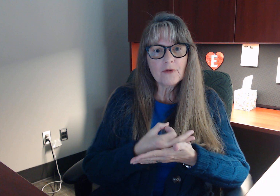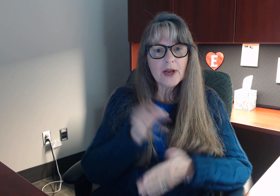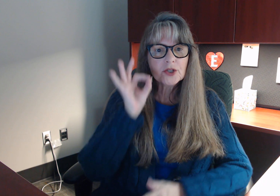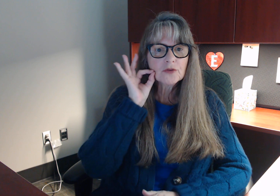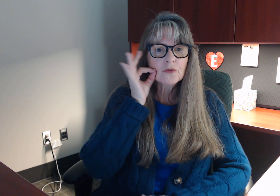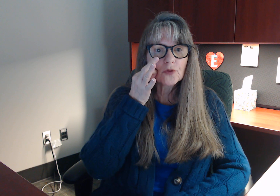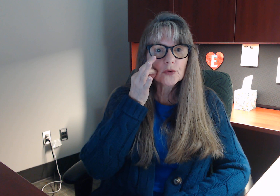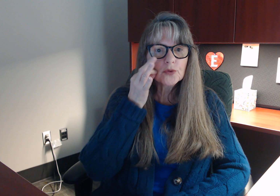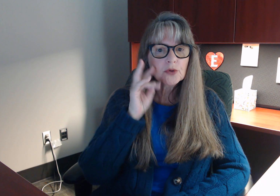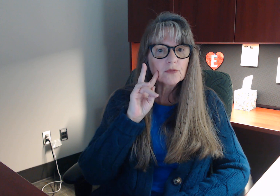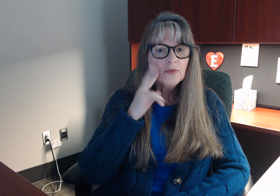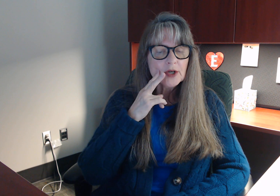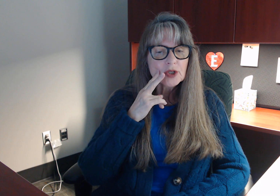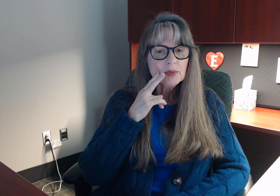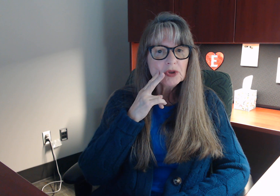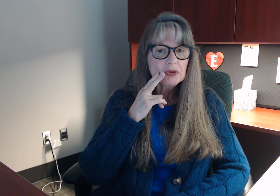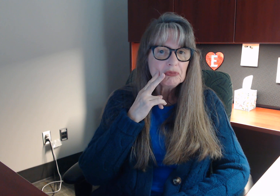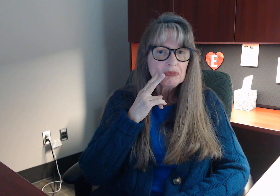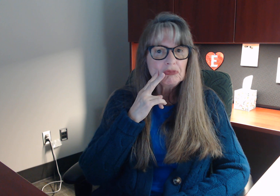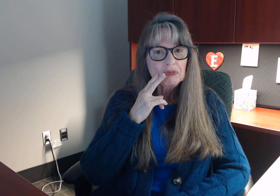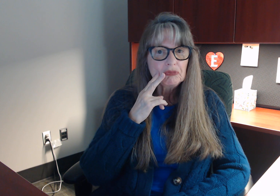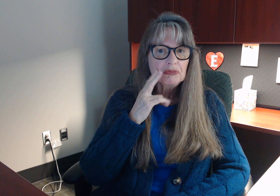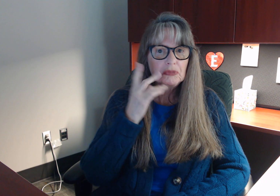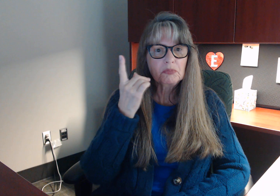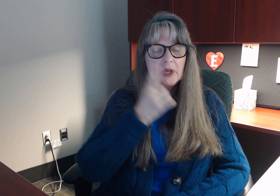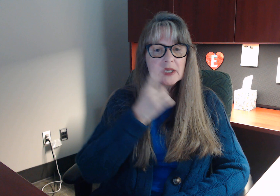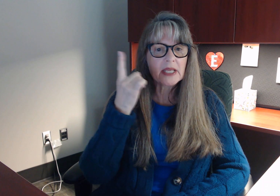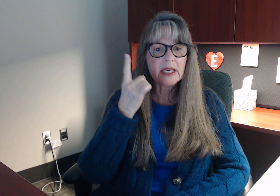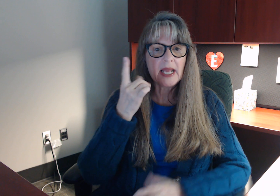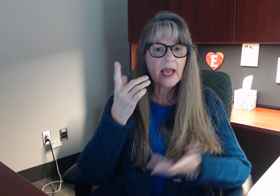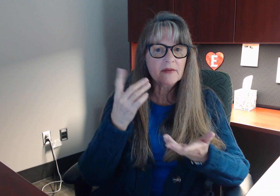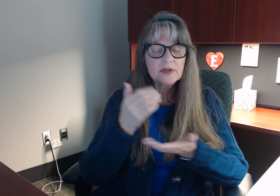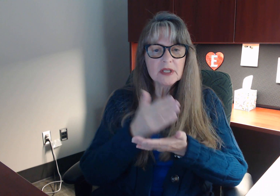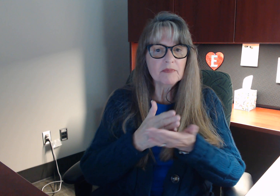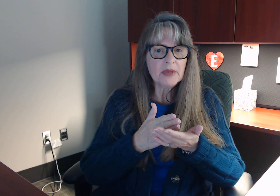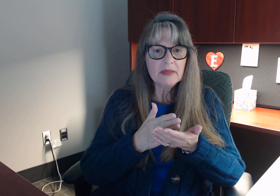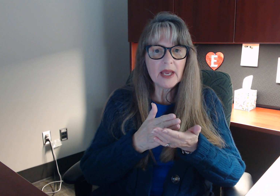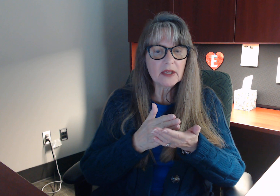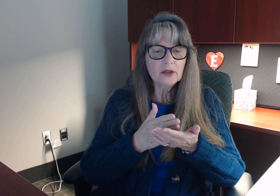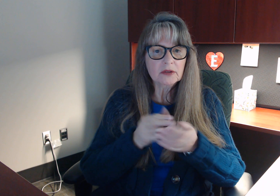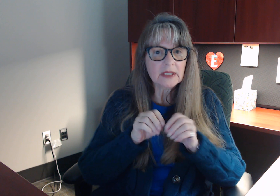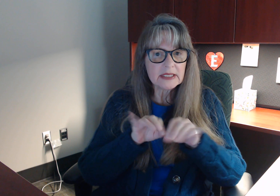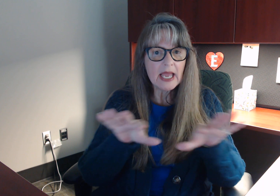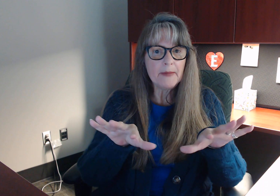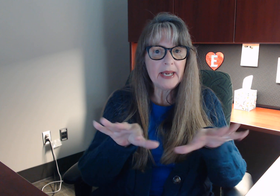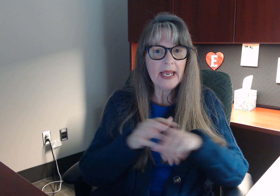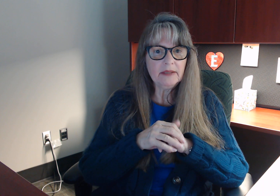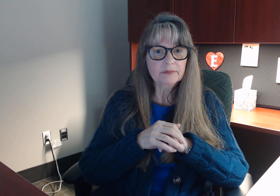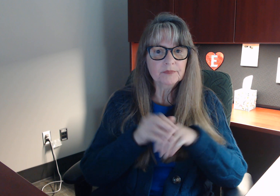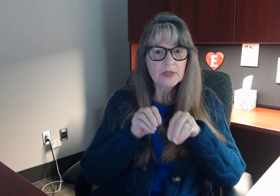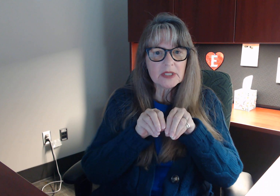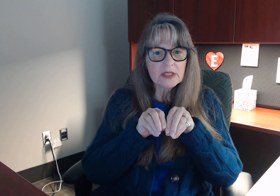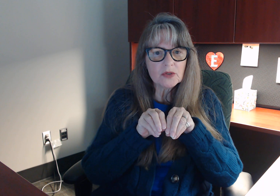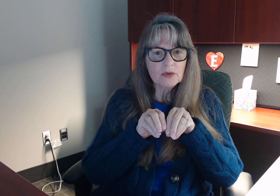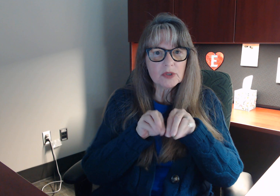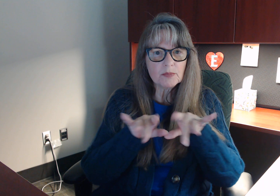fresh fruits or vegetables because they could have something that could contaminate. This is to spread